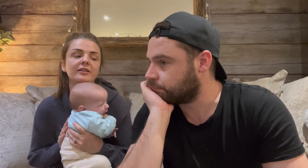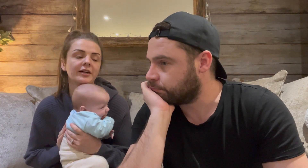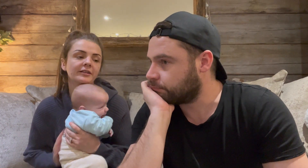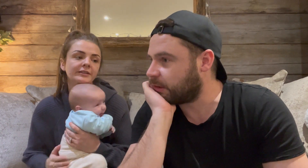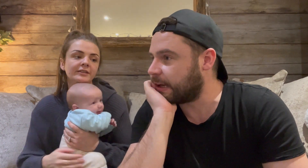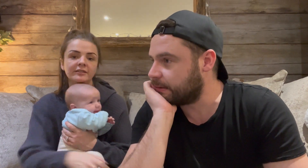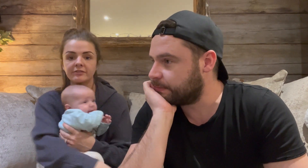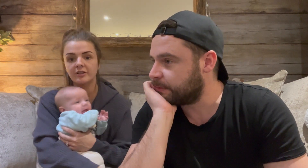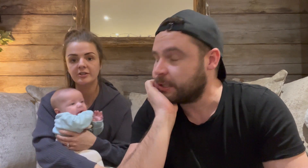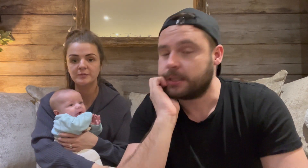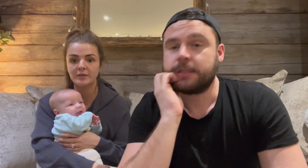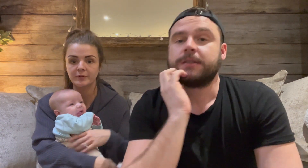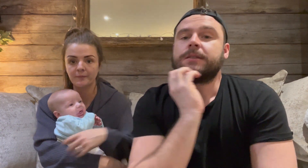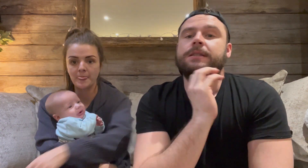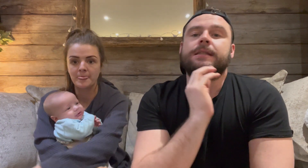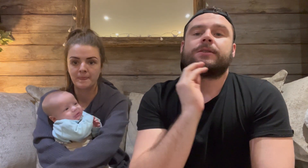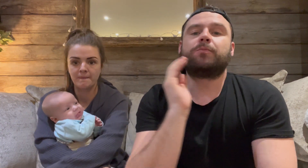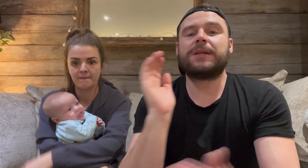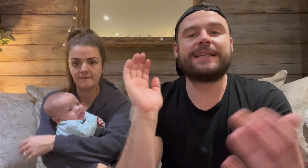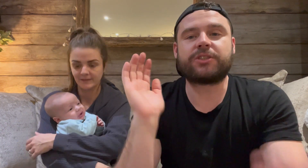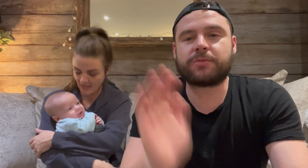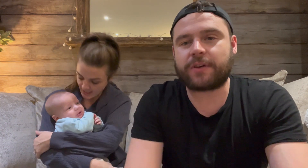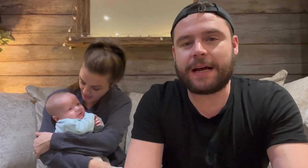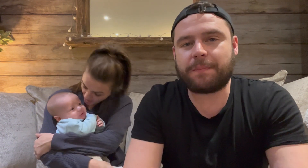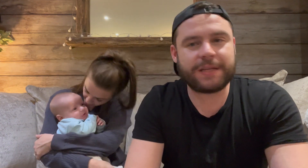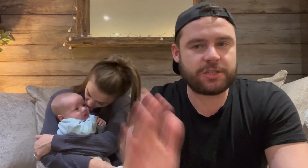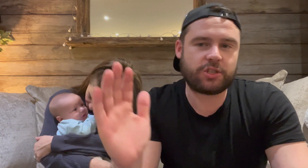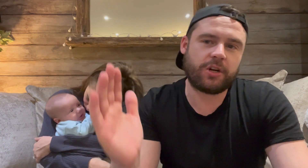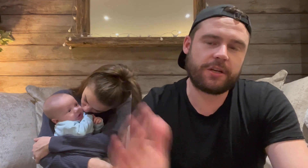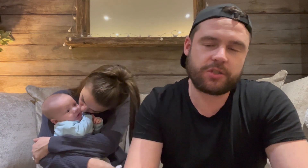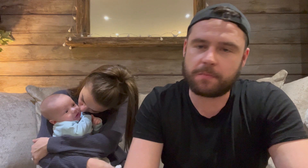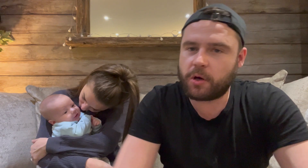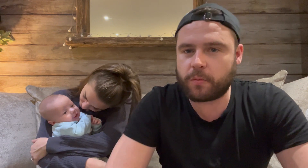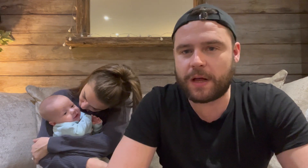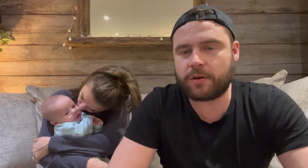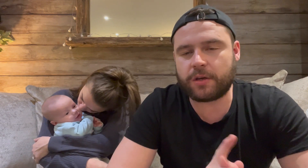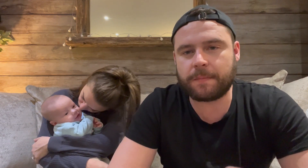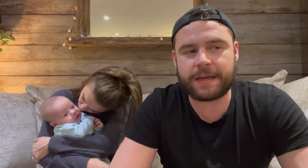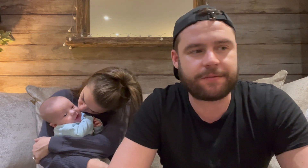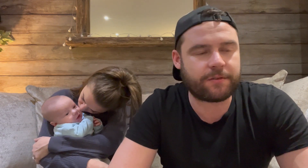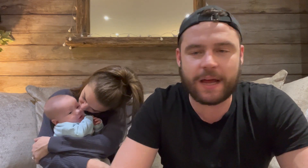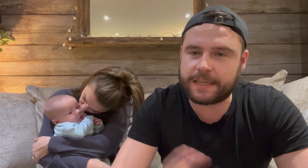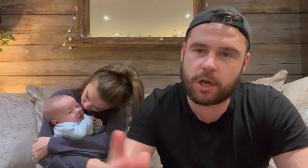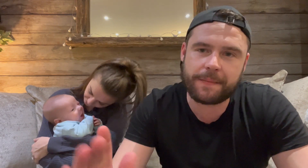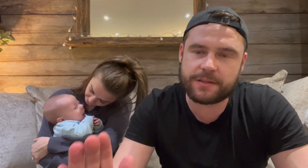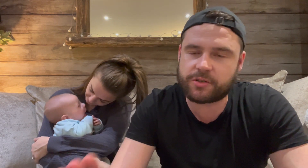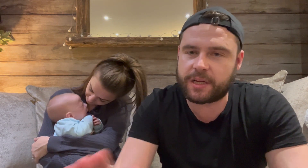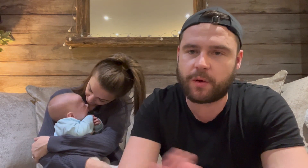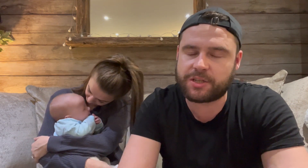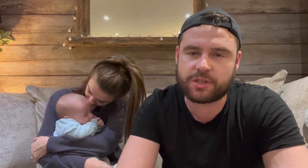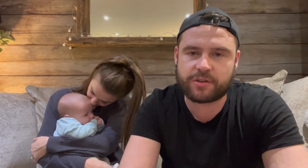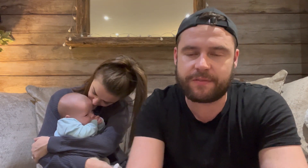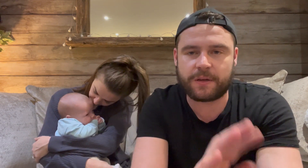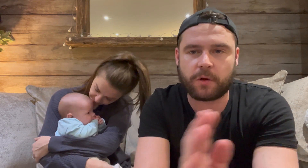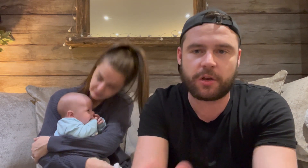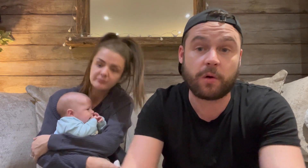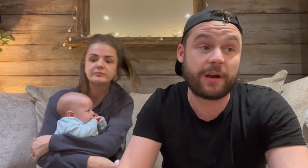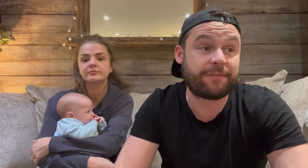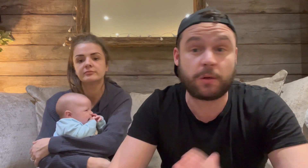that for all those people. So please subscribe, please join us, you're more than welcome. And if you've got any comments or any questions or anything you want to know or anything you want us